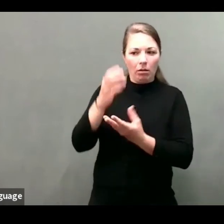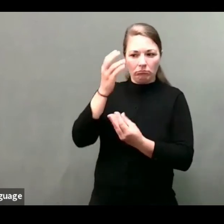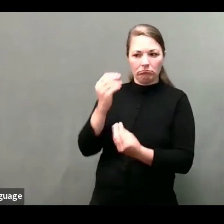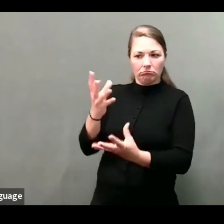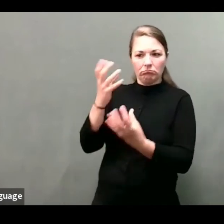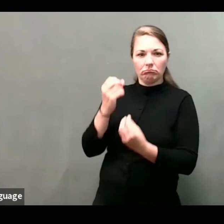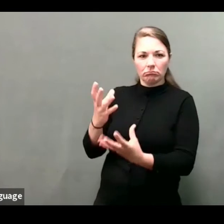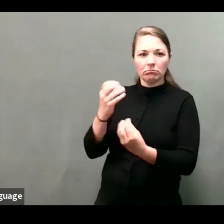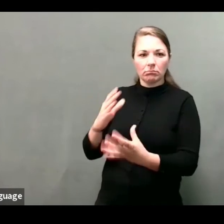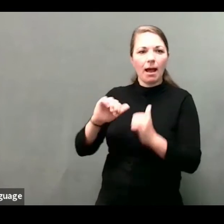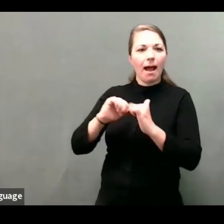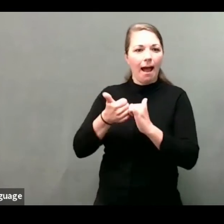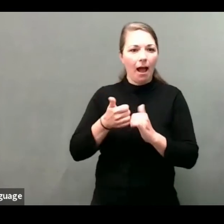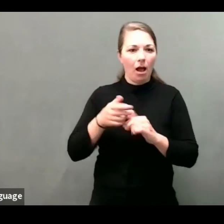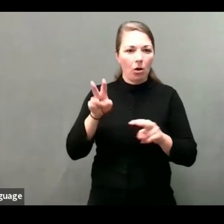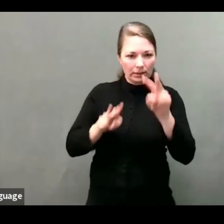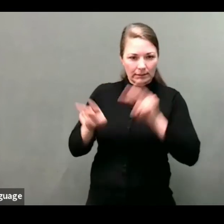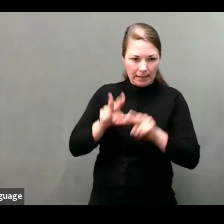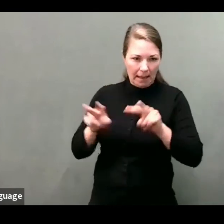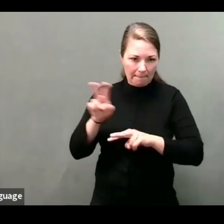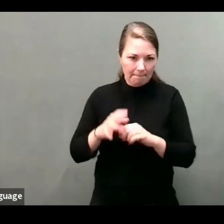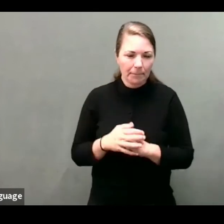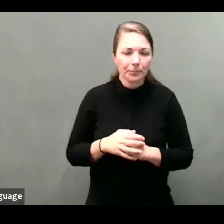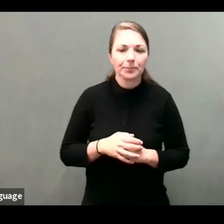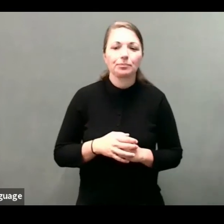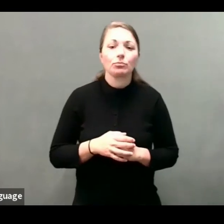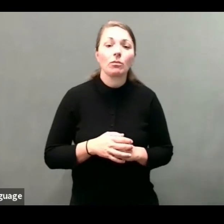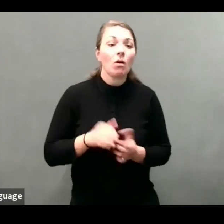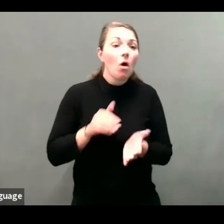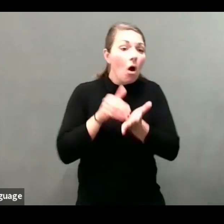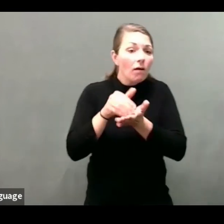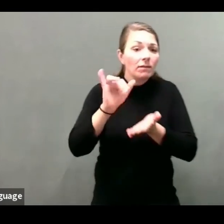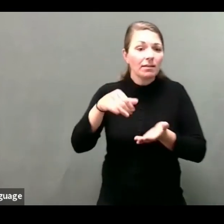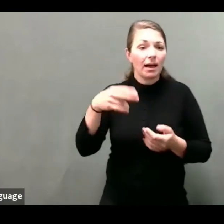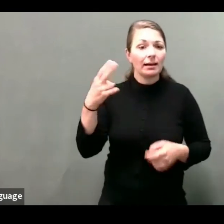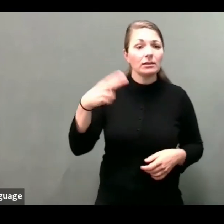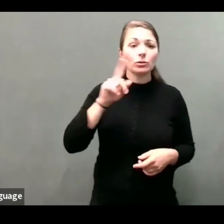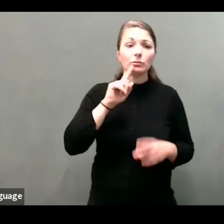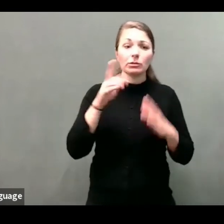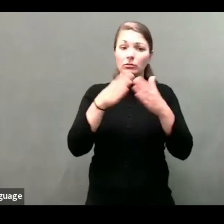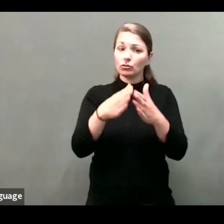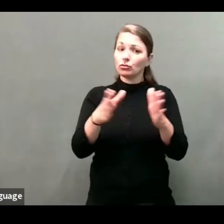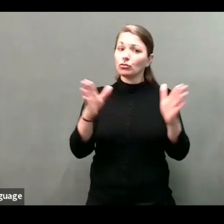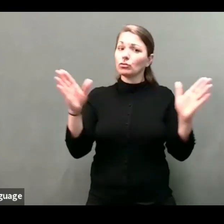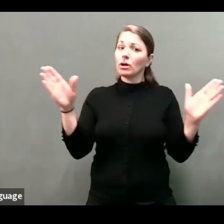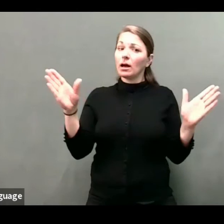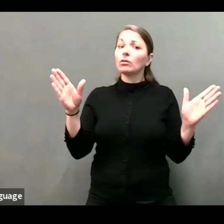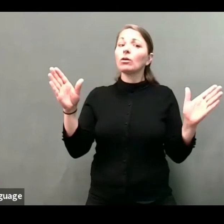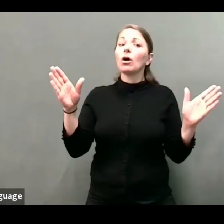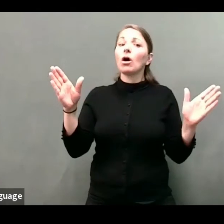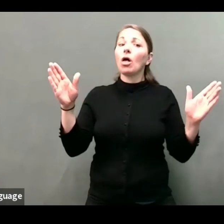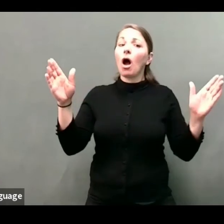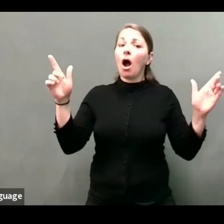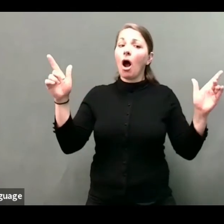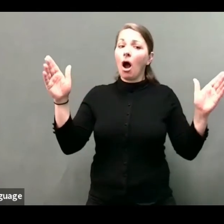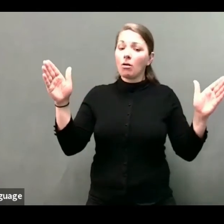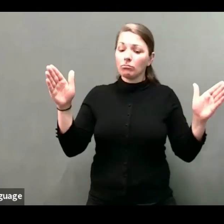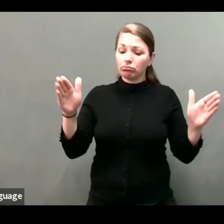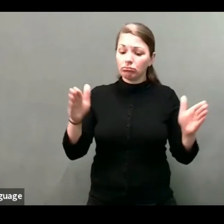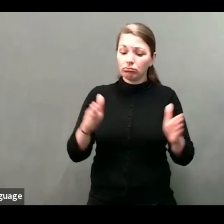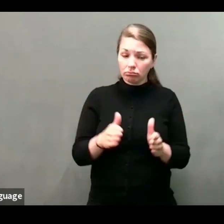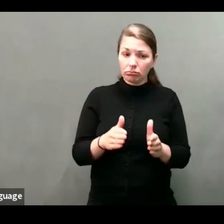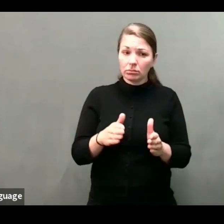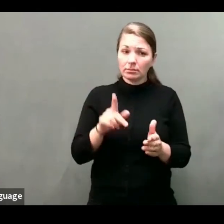way. Oftentimes that history will start off broad, and then the SANE will follow up with any specific questions that they